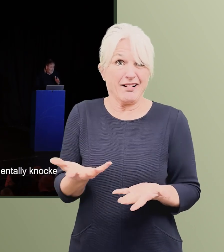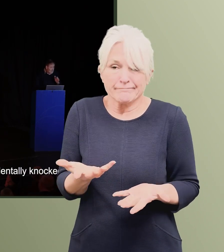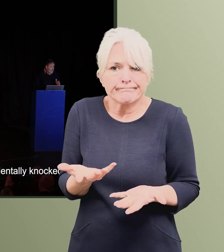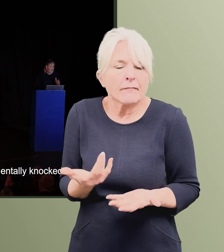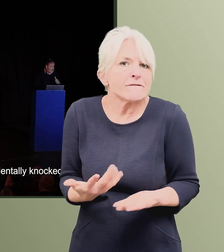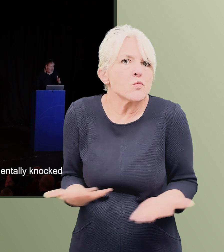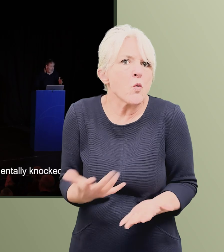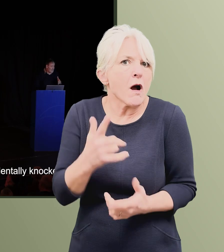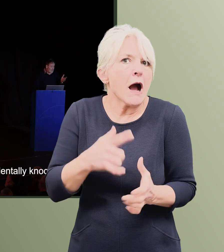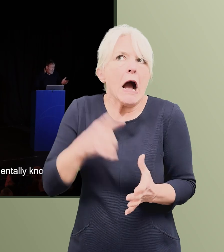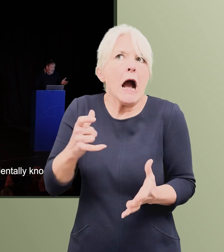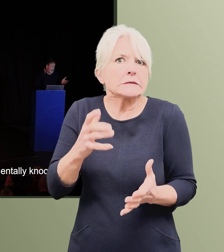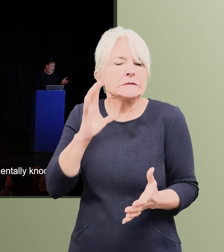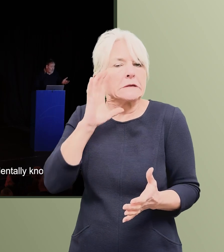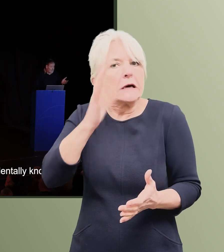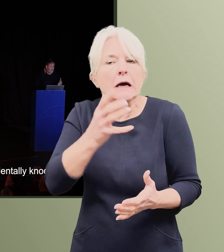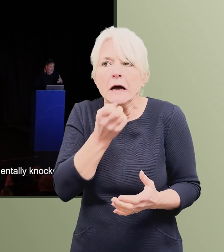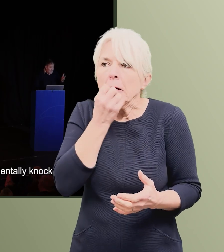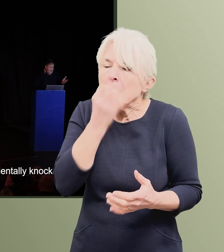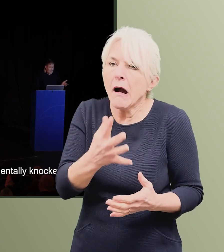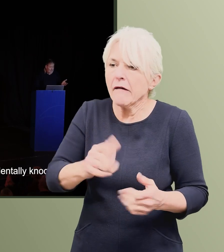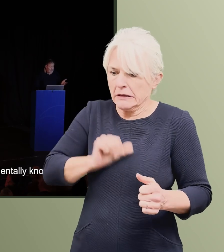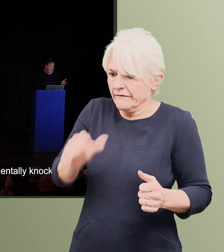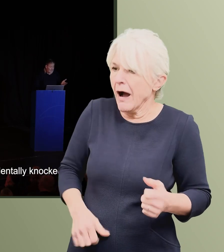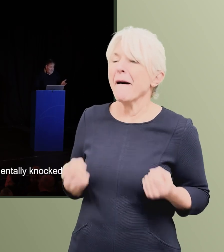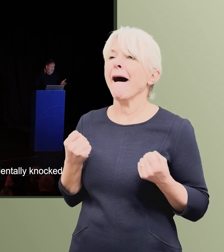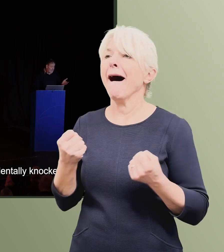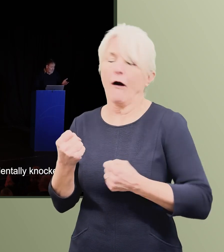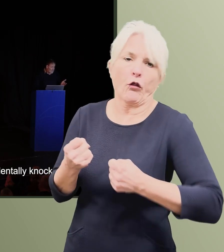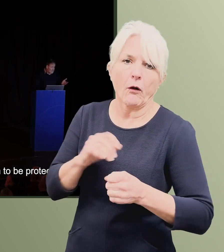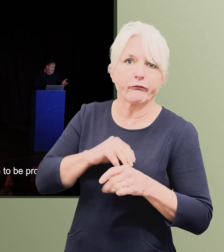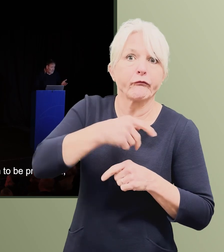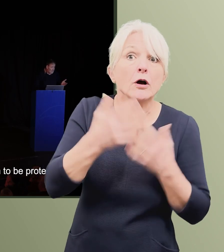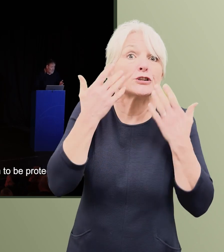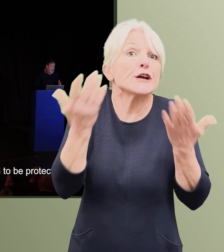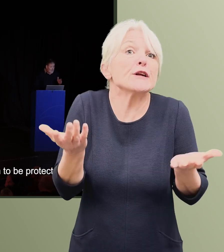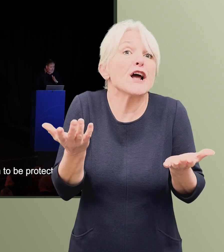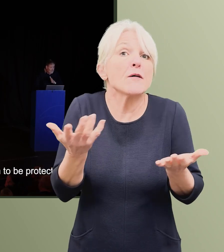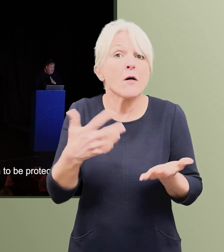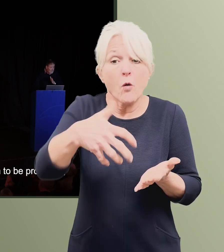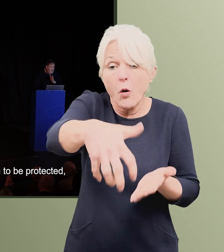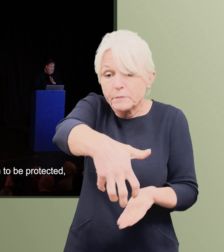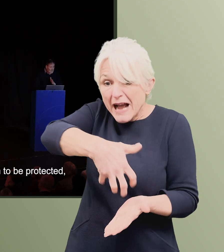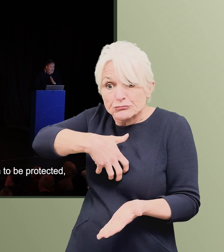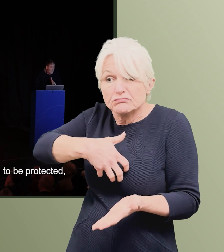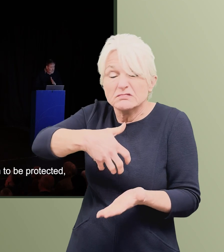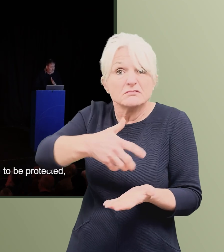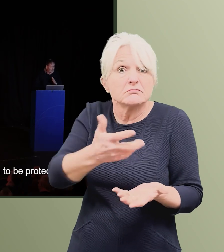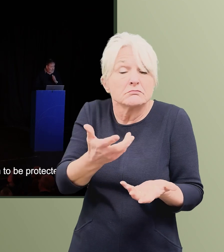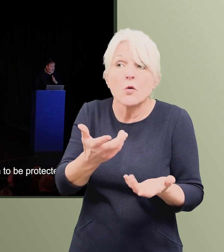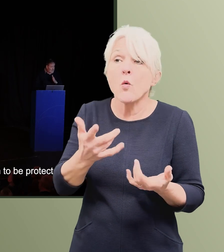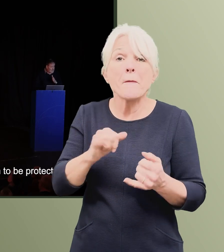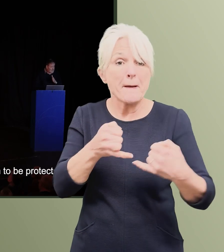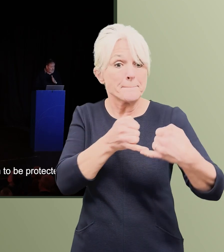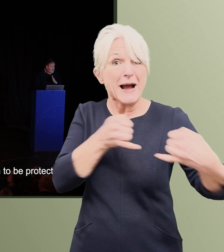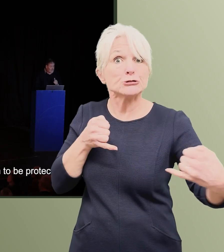are prone to being accidentally knocked by plough damage, for example. If they're on boundaries,